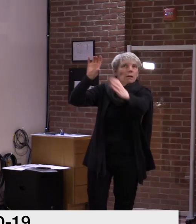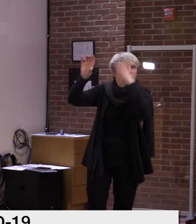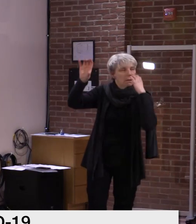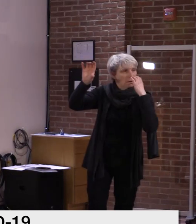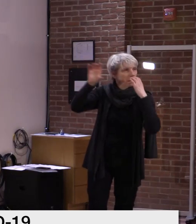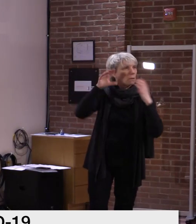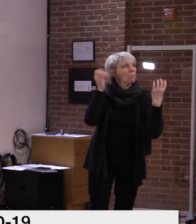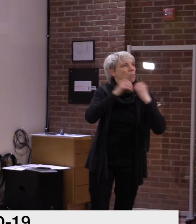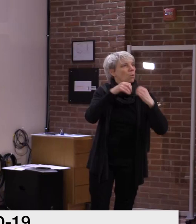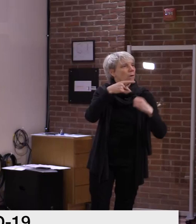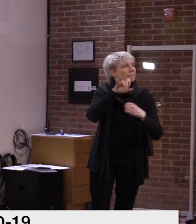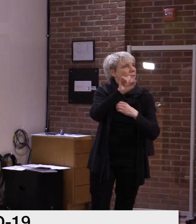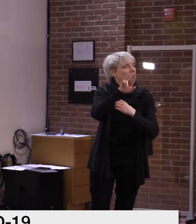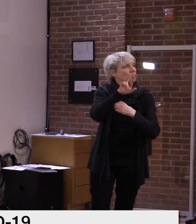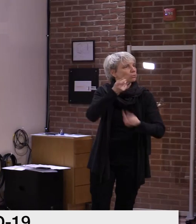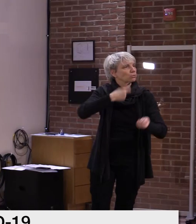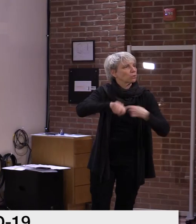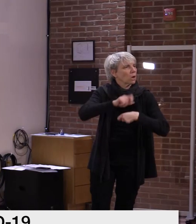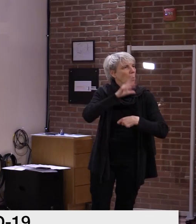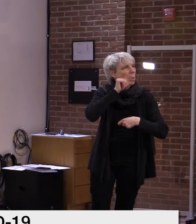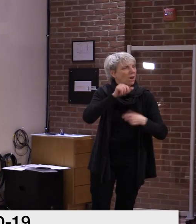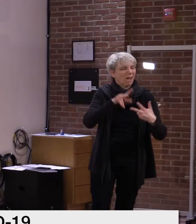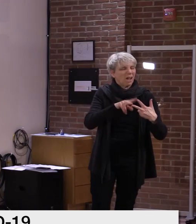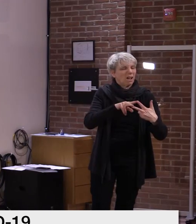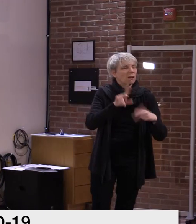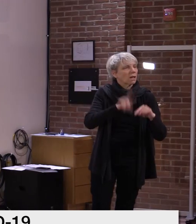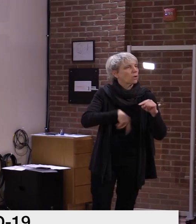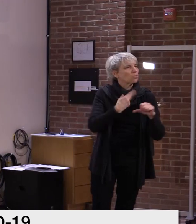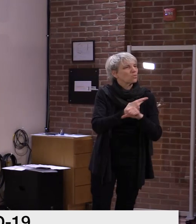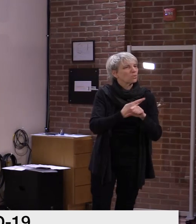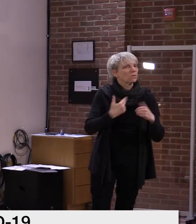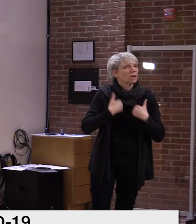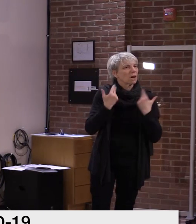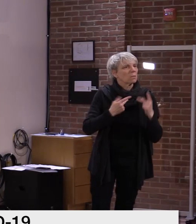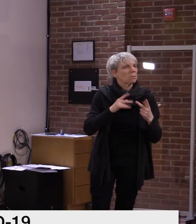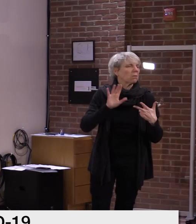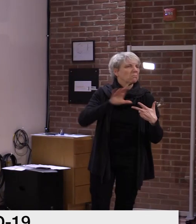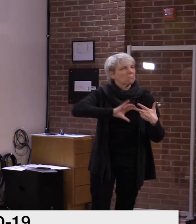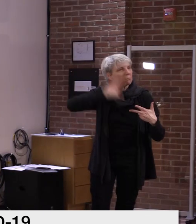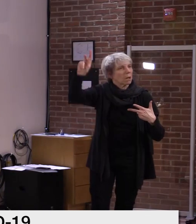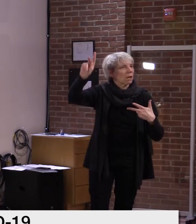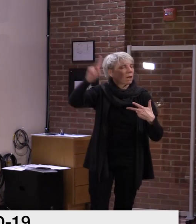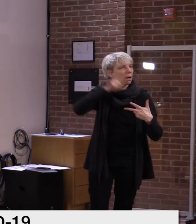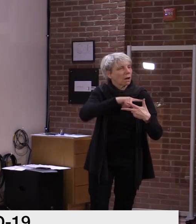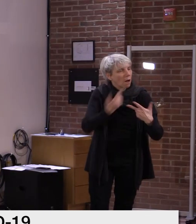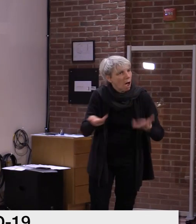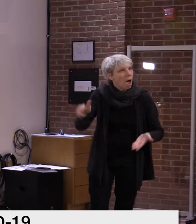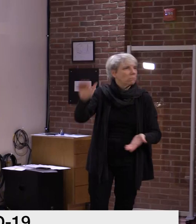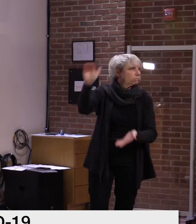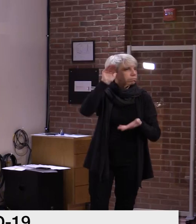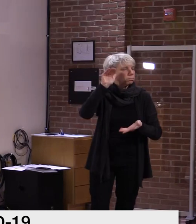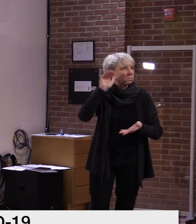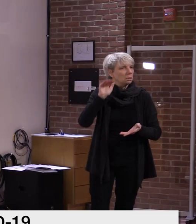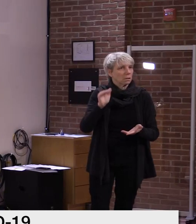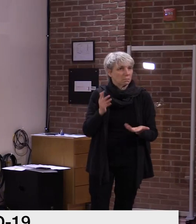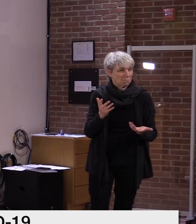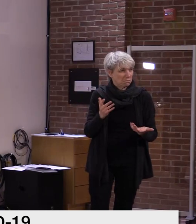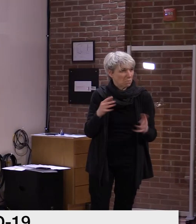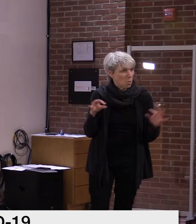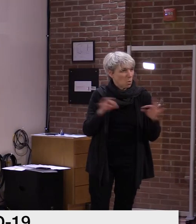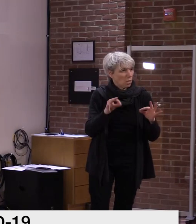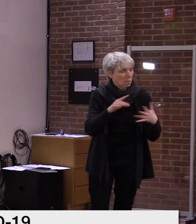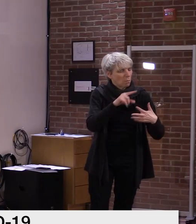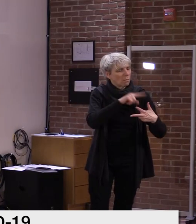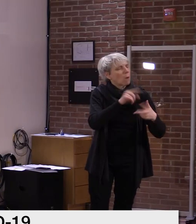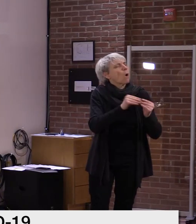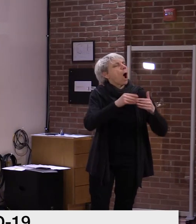if Pfizer was the more useful vaccine at the current moment, given that it has a wider age range, can we have